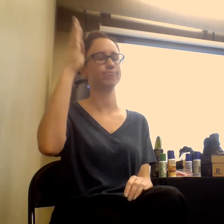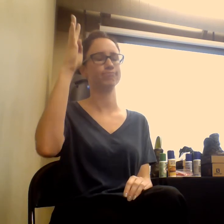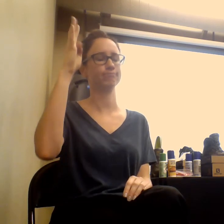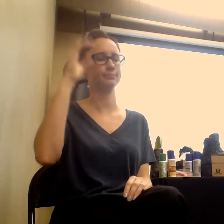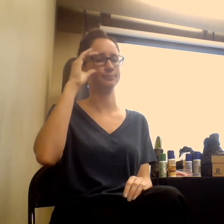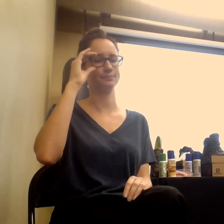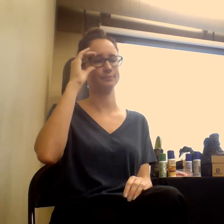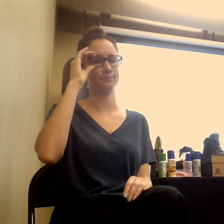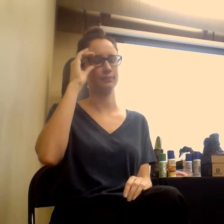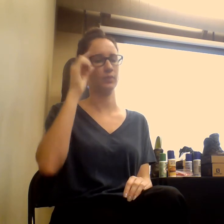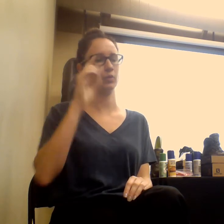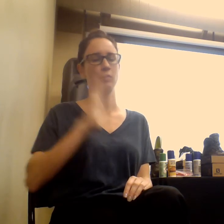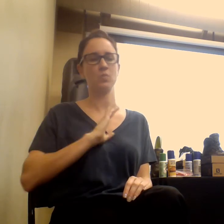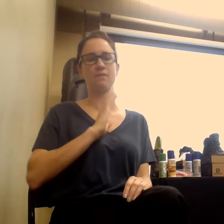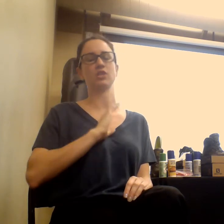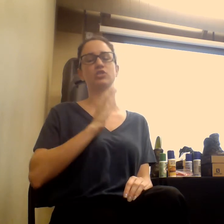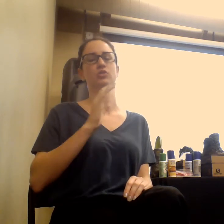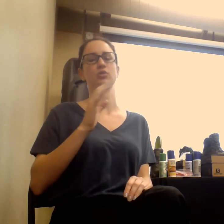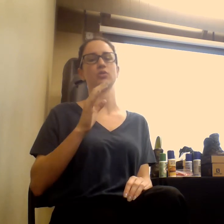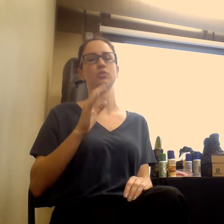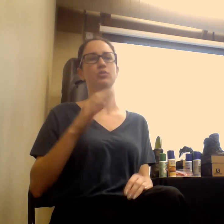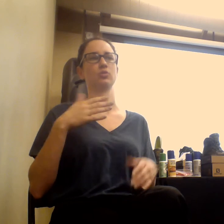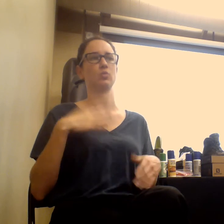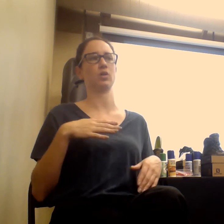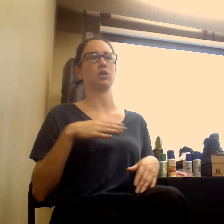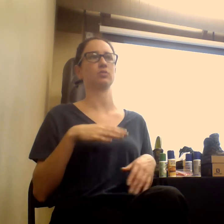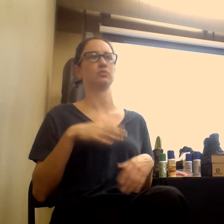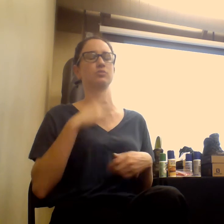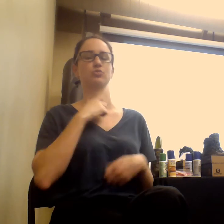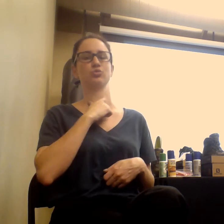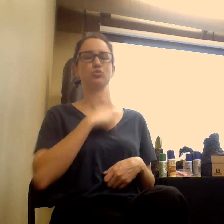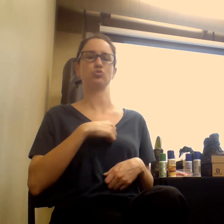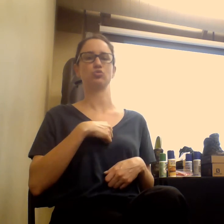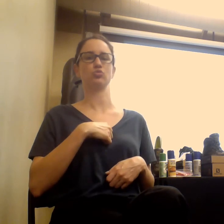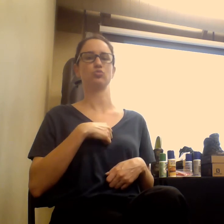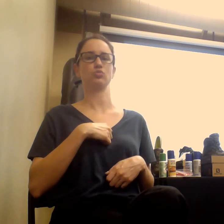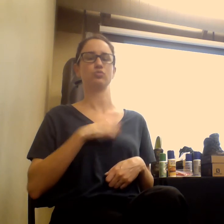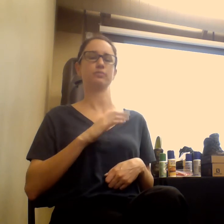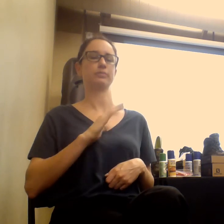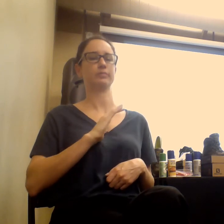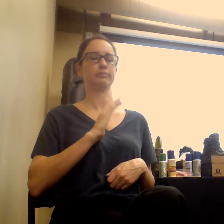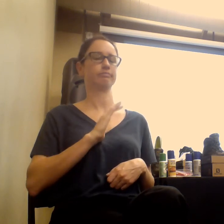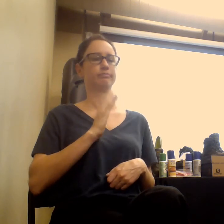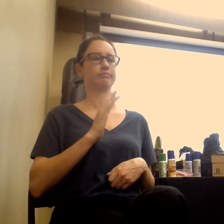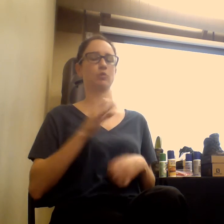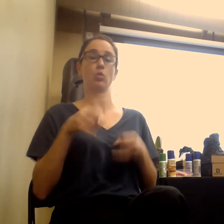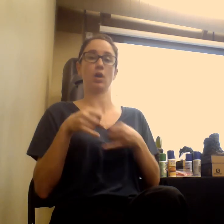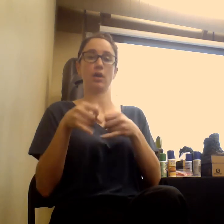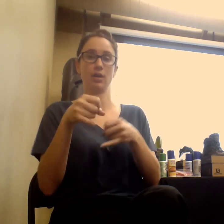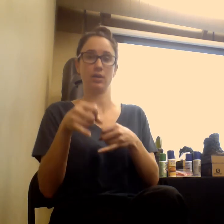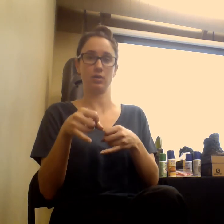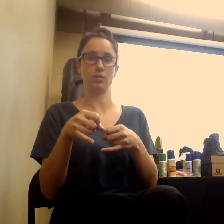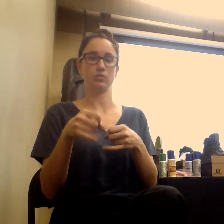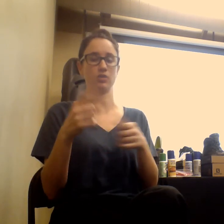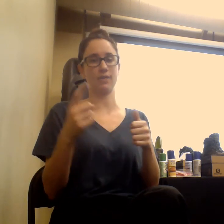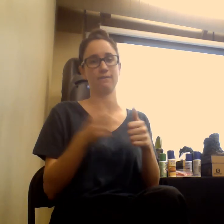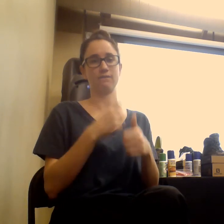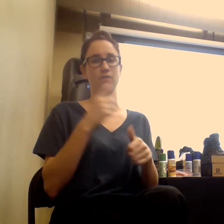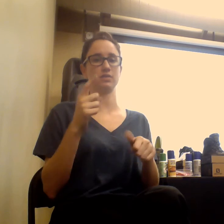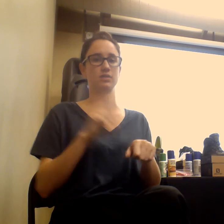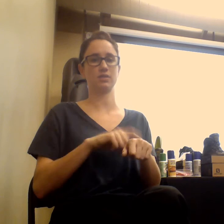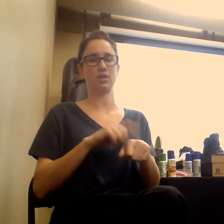or a dress in high heels or dress shoes every day, and then you put on tennis shoes. It's totally different, right? Boots, totally